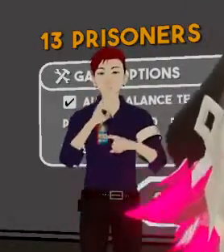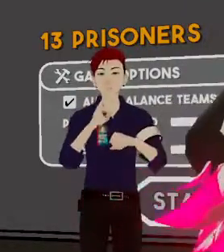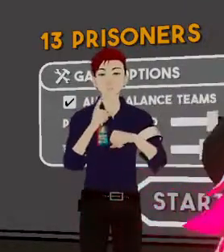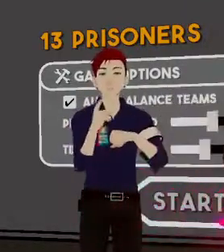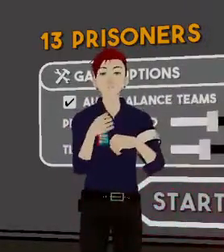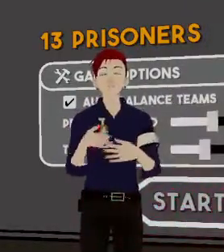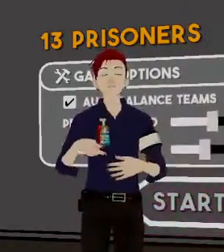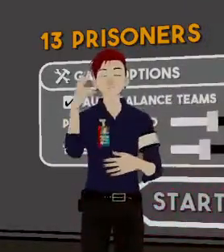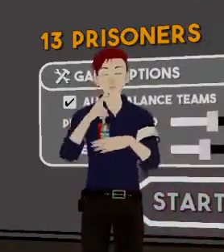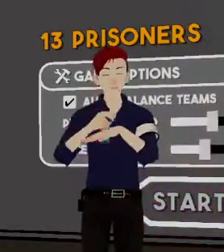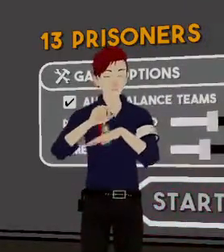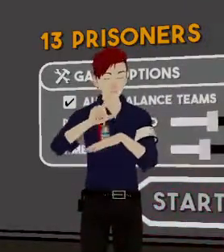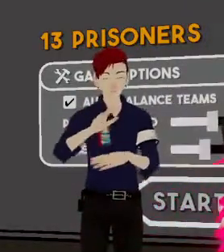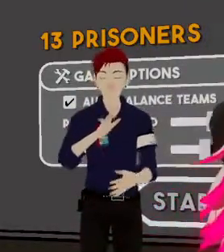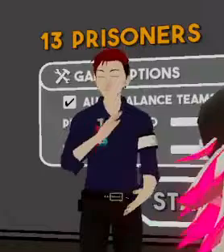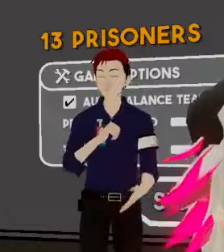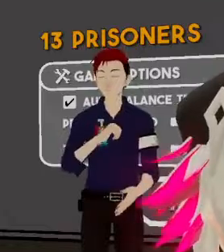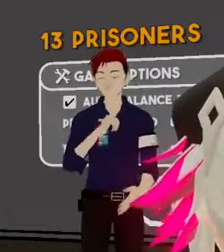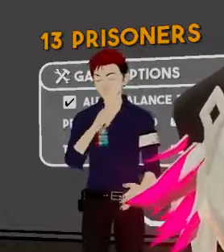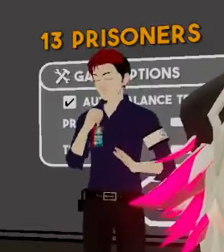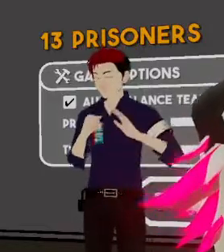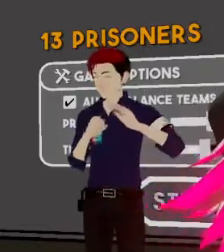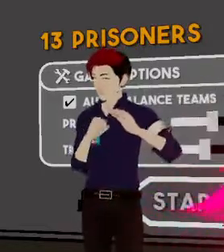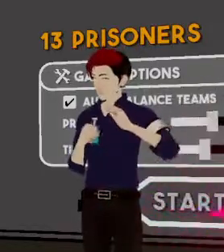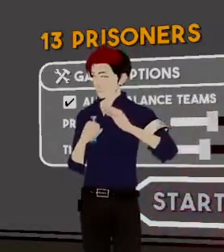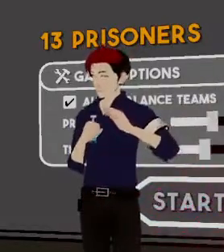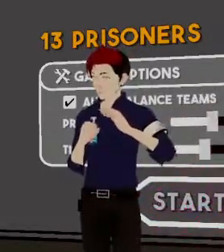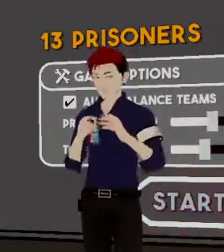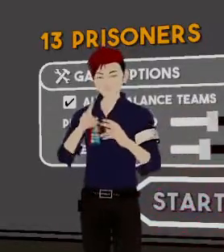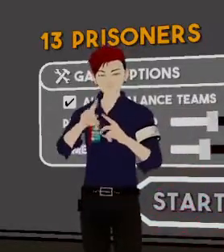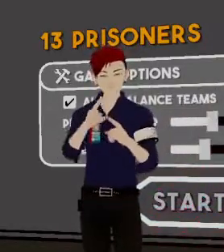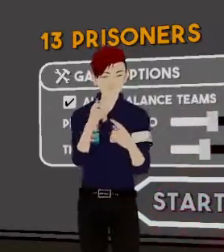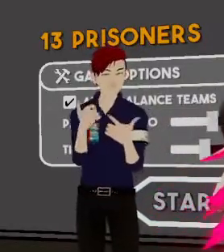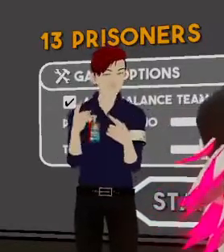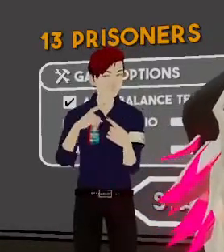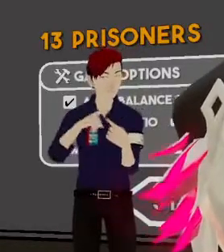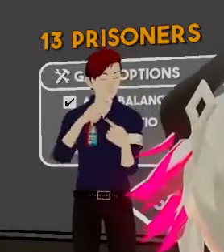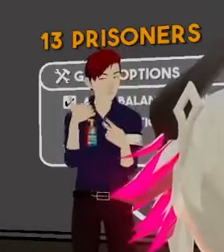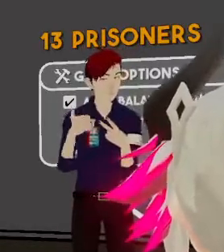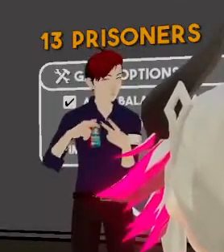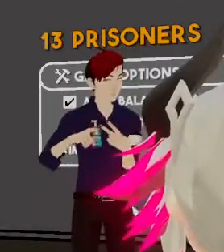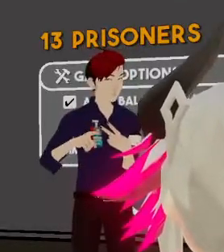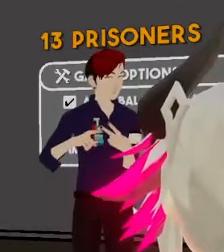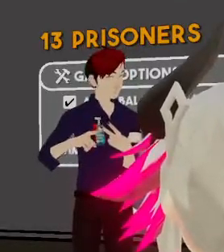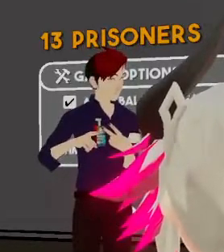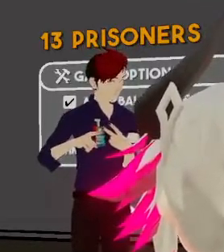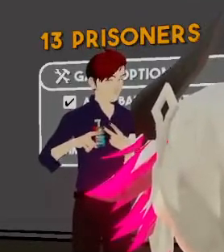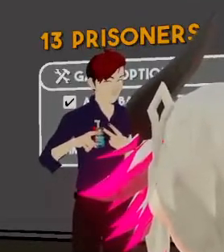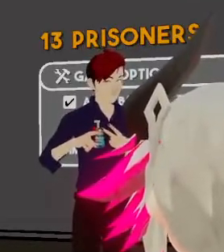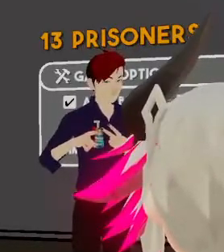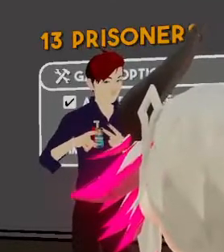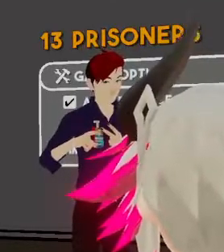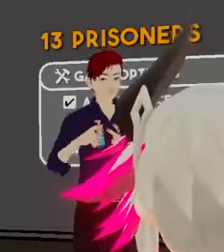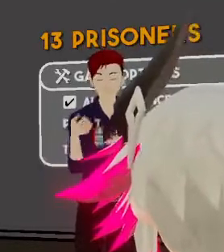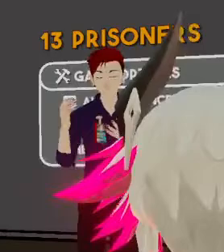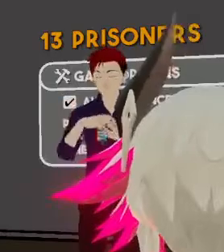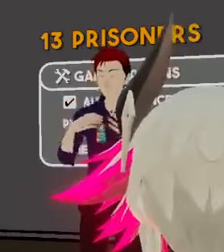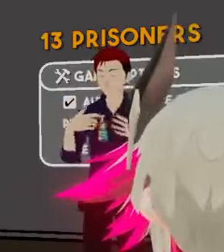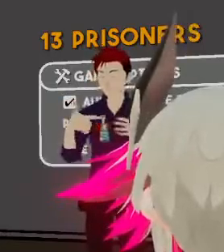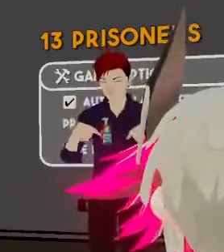I highly recommend do not SimCom. Pick one or the other. And again,